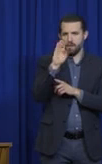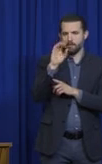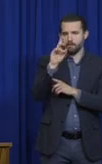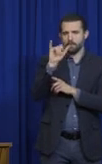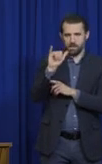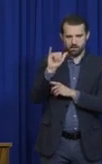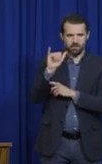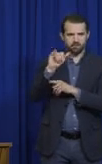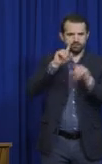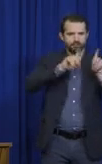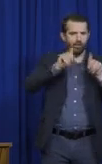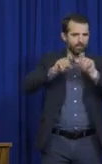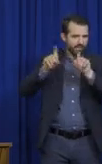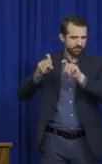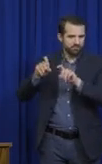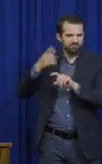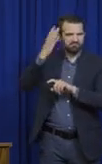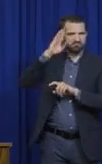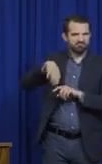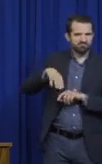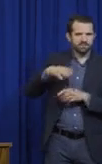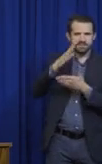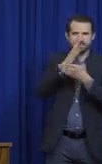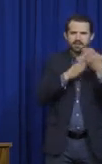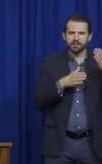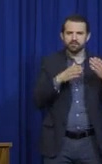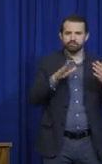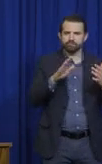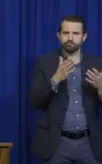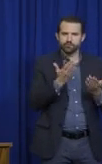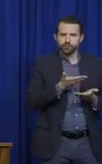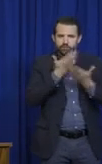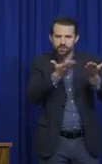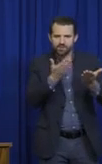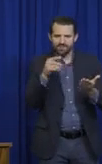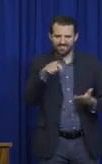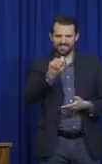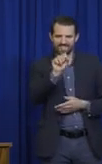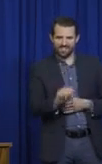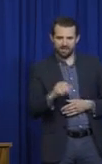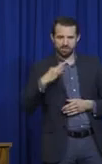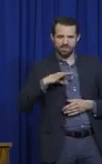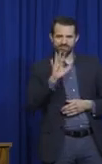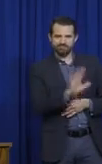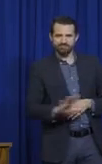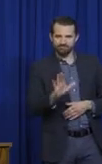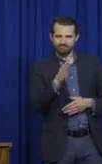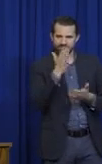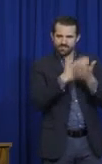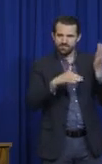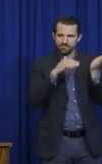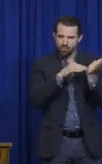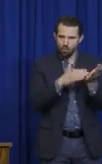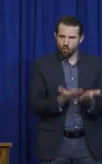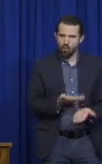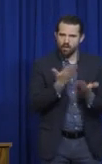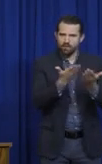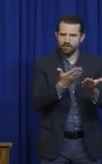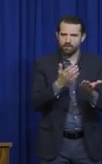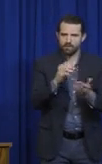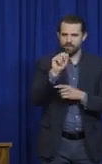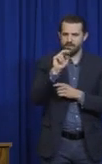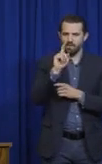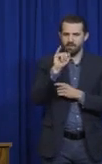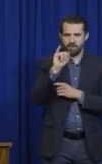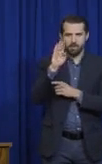some providers, particularly in the southern part of the state, that are starting to offer that testing. And as you